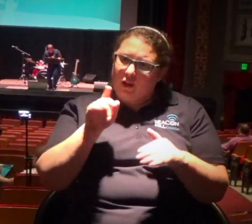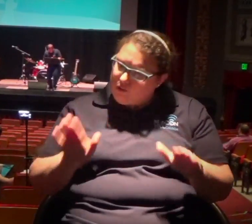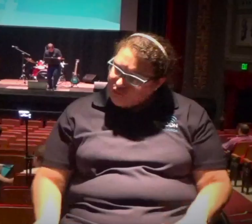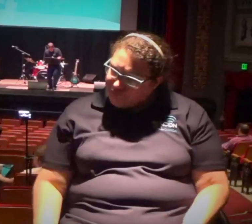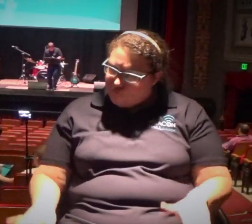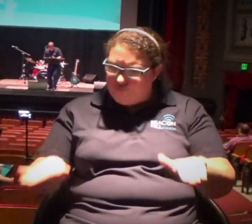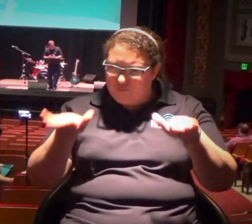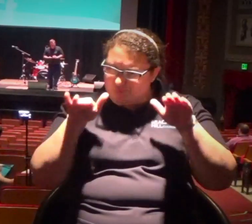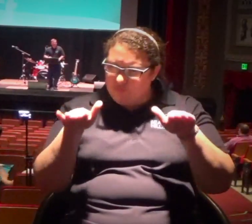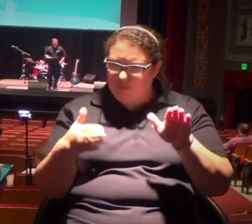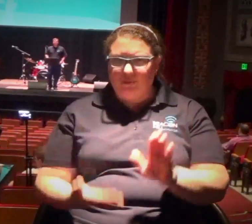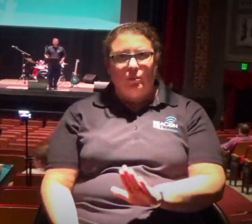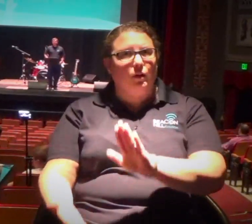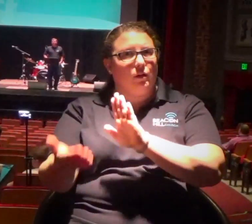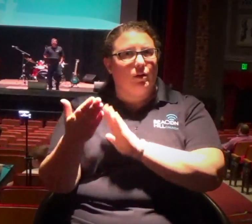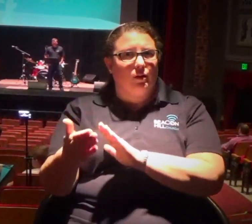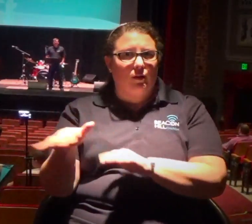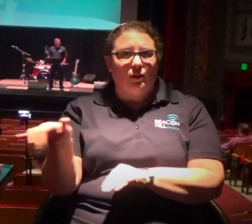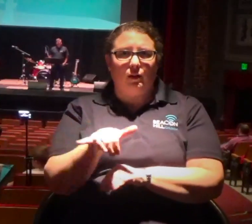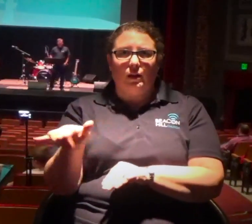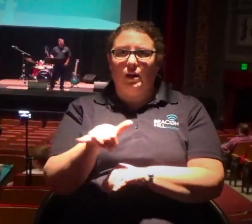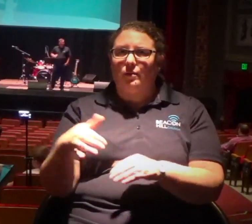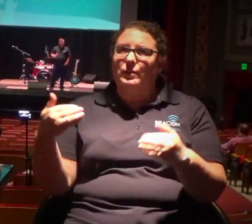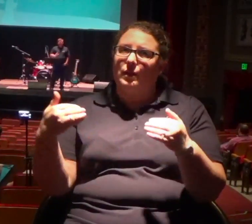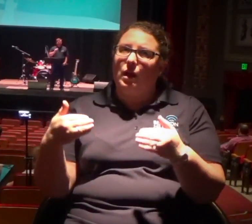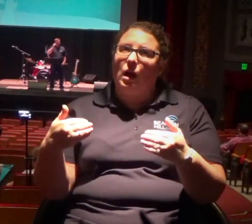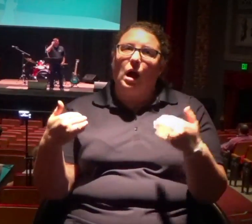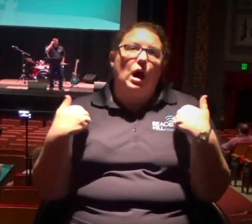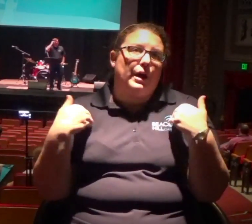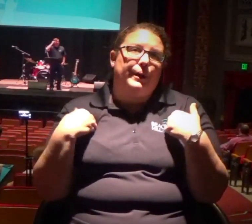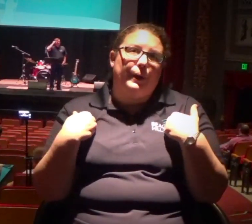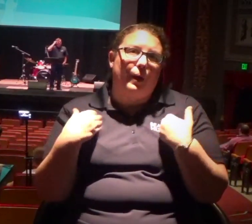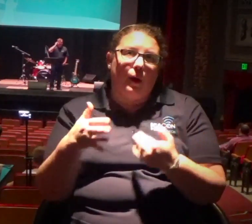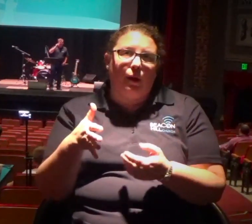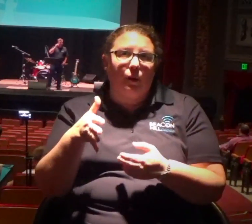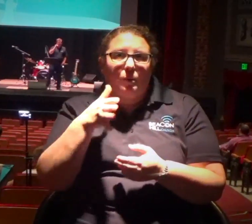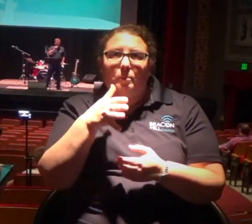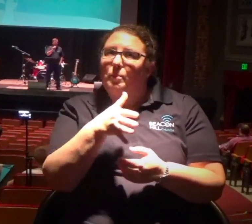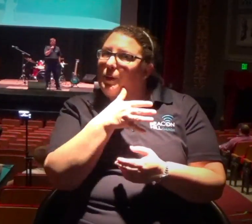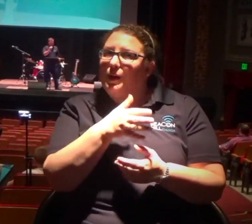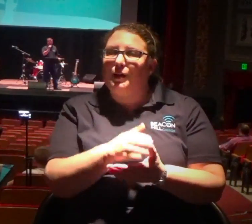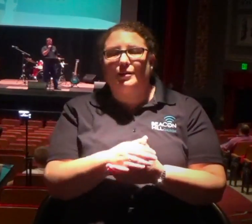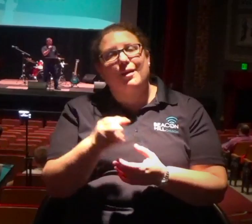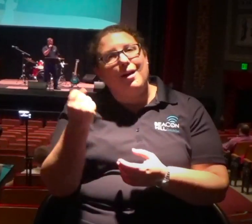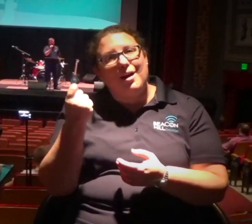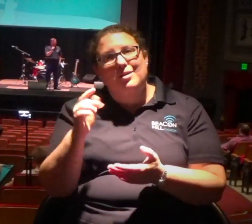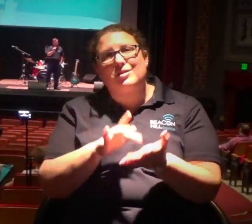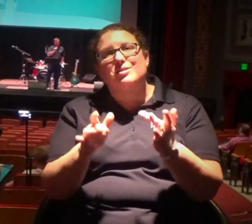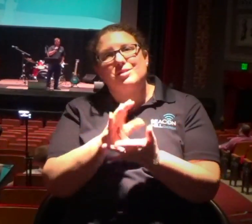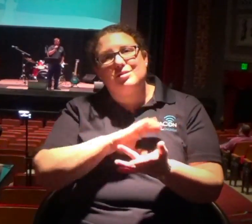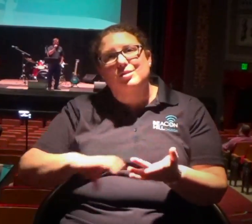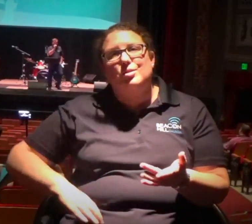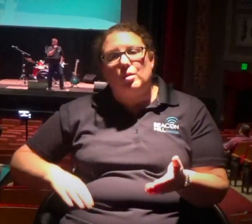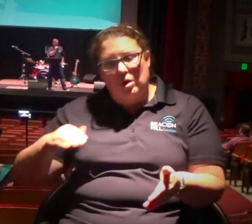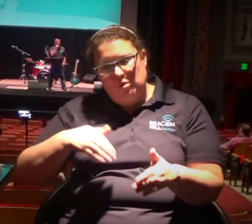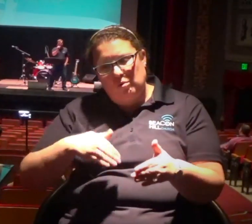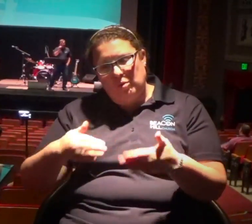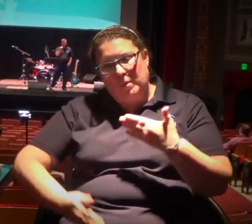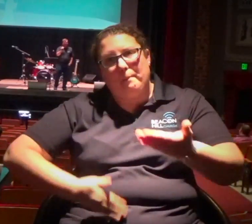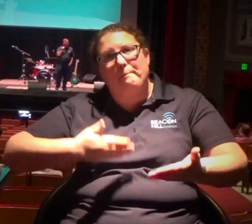him like a young plant." Understand this, that Jesus Christ was born of a virgin. We're going to tell the Christmas story next